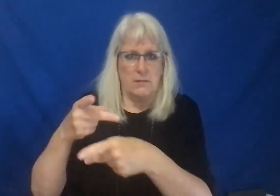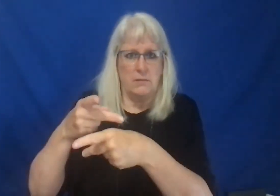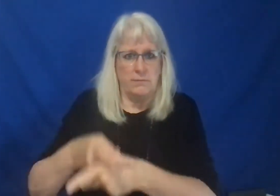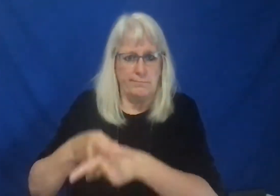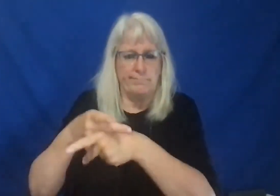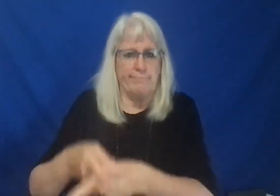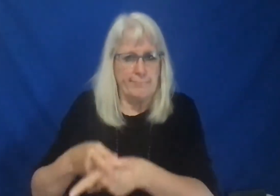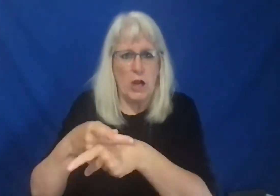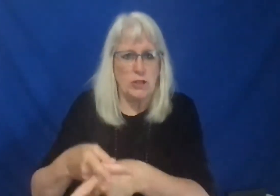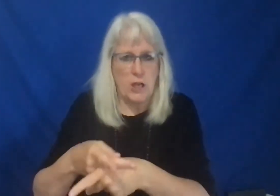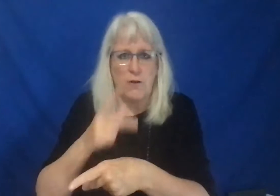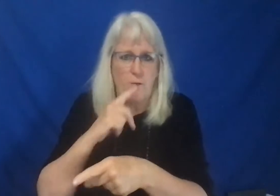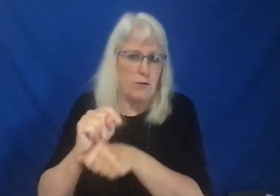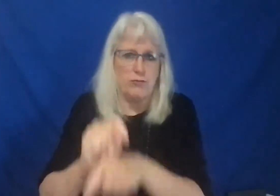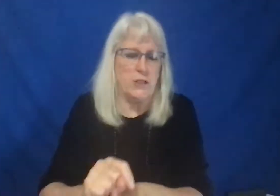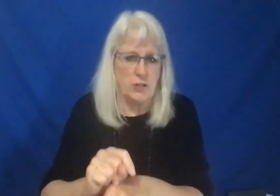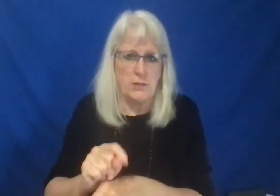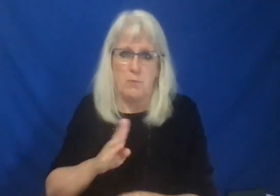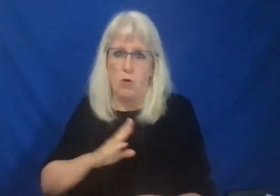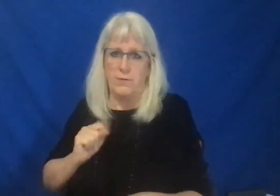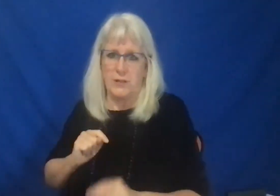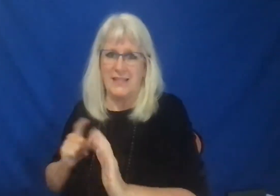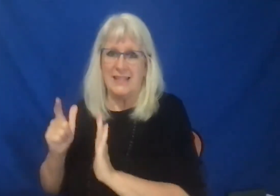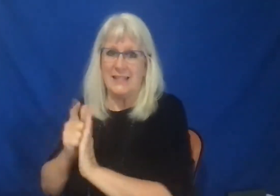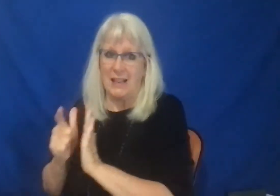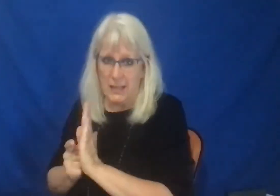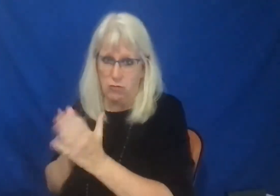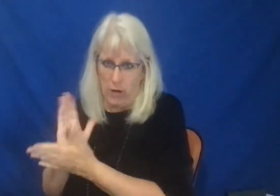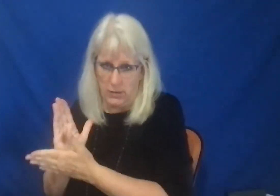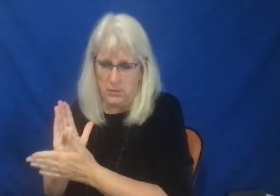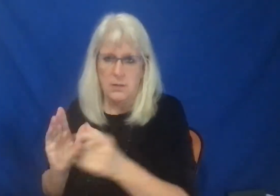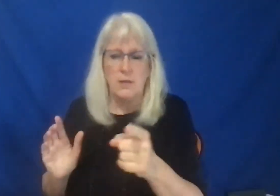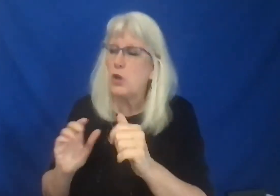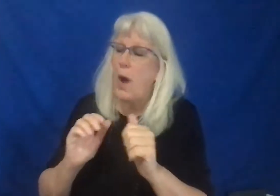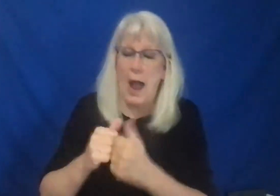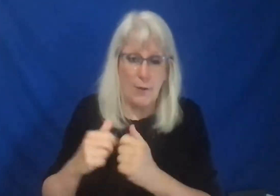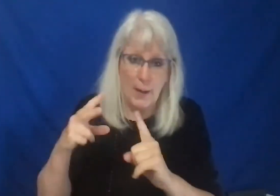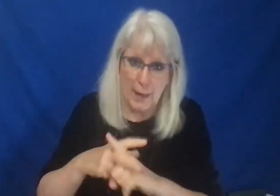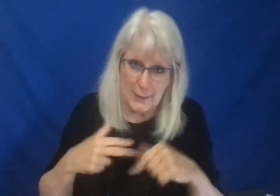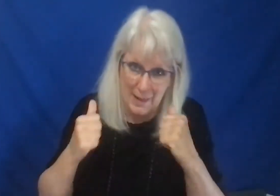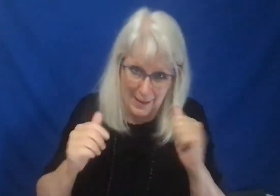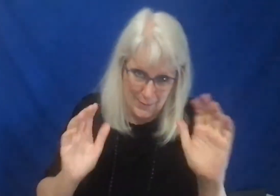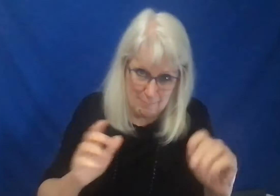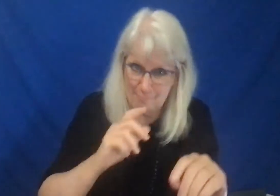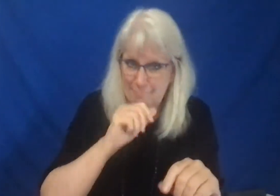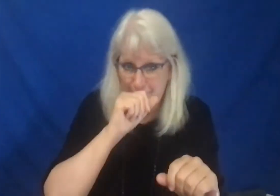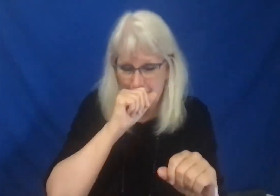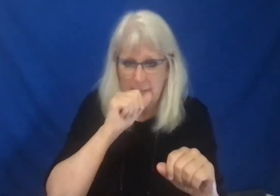and the board of trustees has legal rights. And how this applied to my life in a very critical 9-month